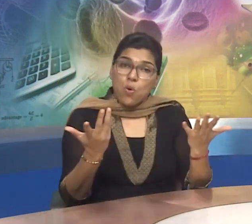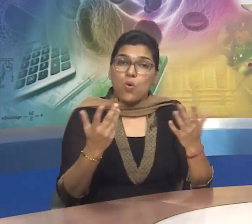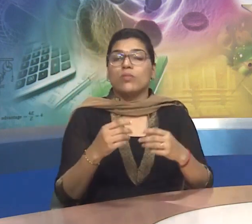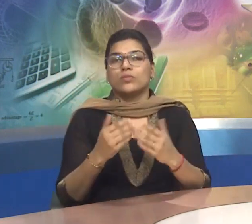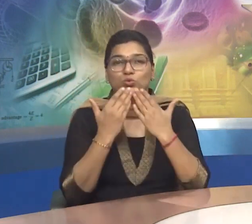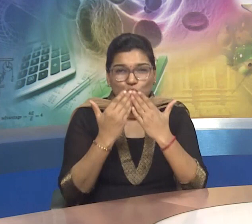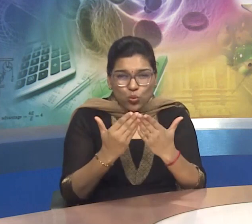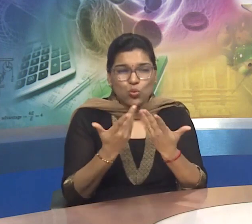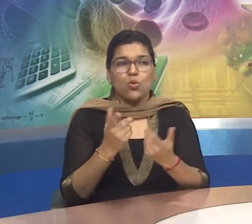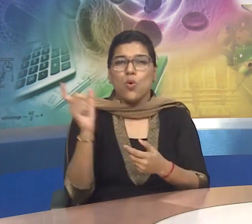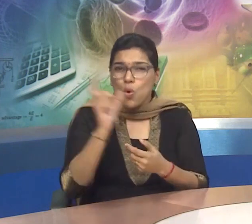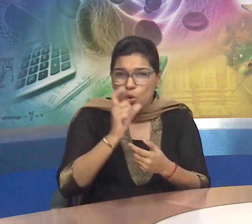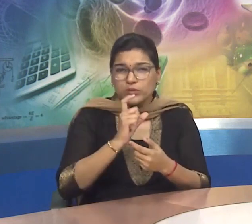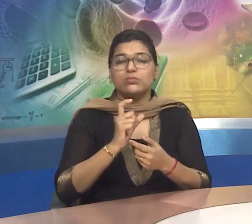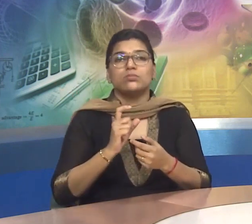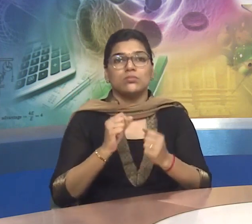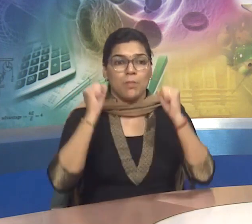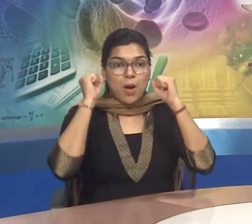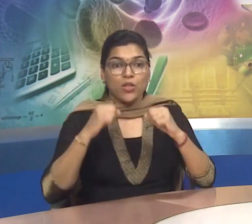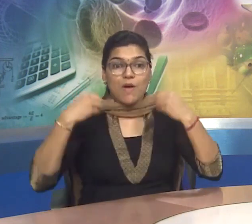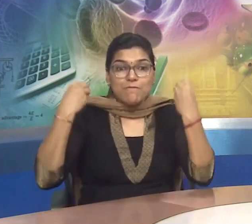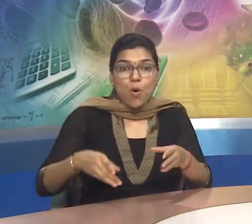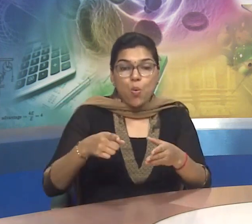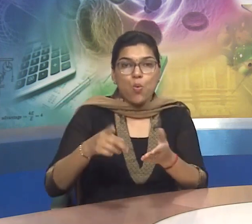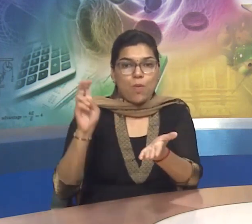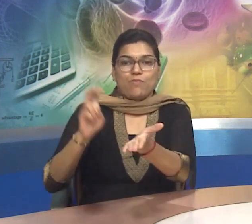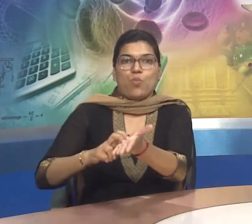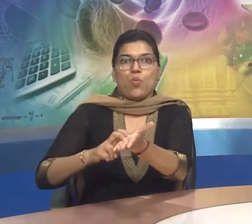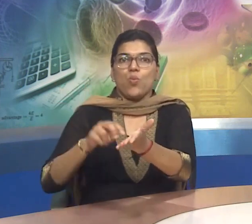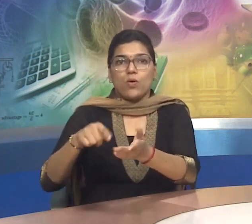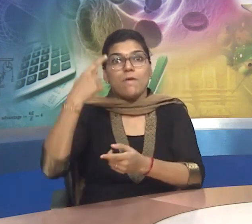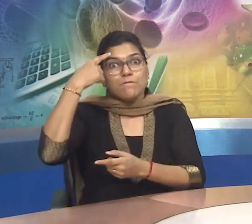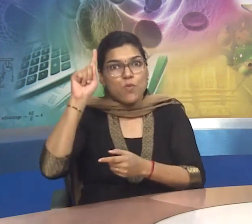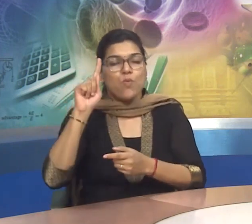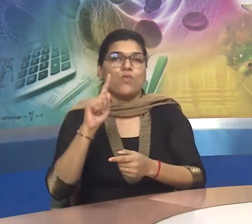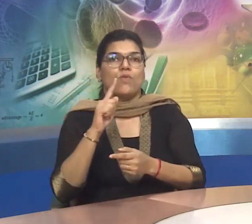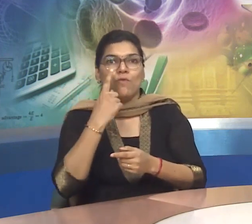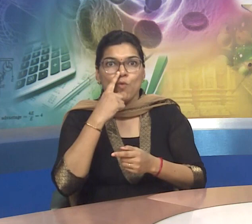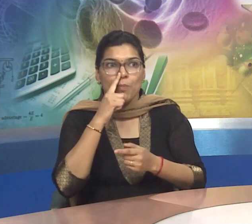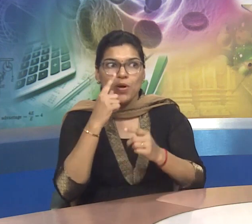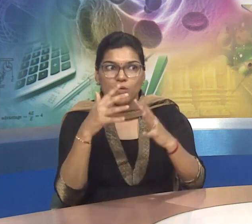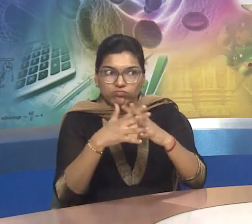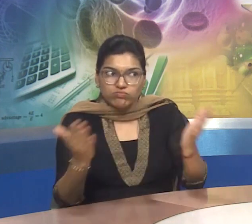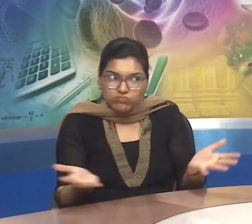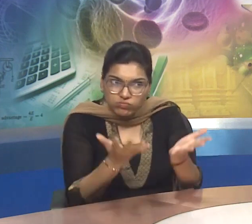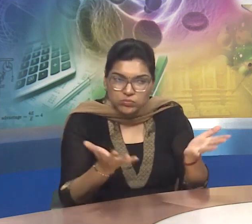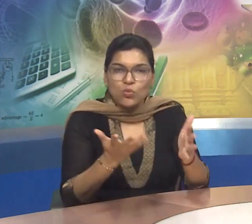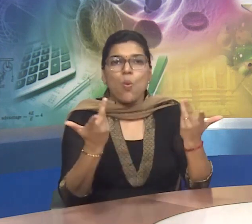So this is reservation. Also another example, in college there are some quotas. The